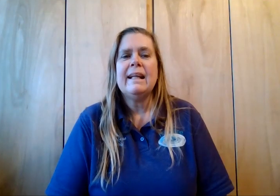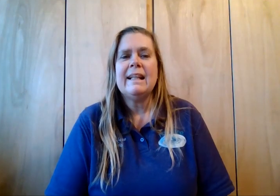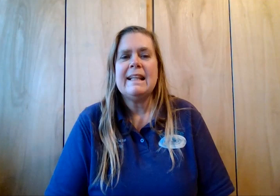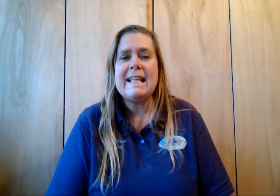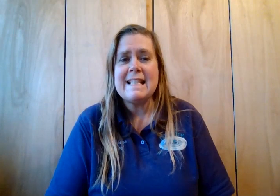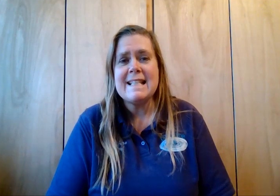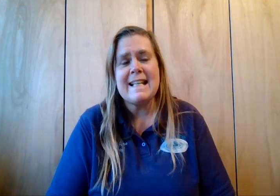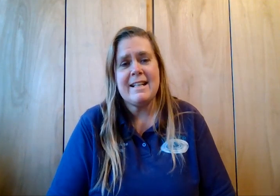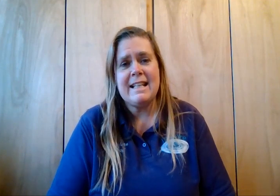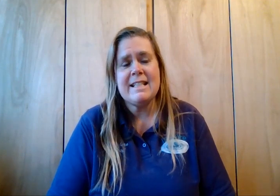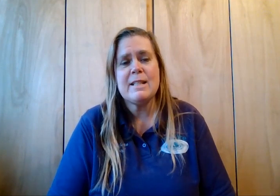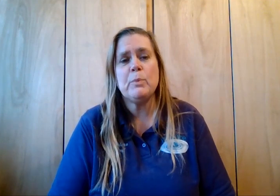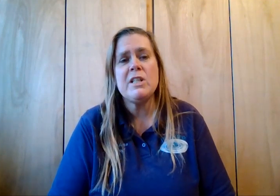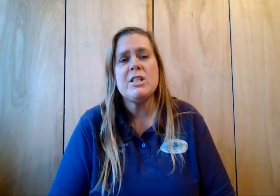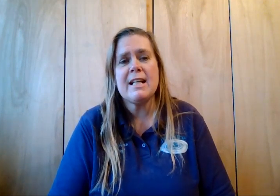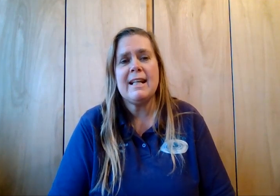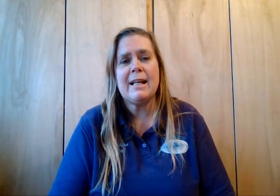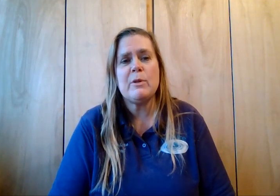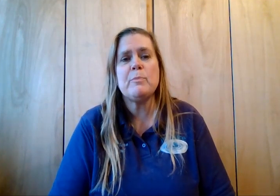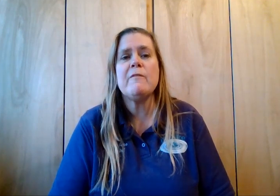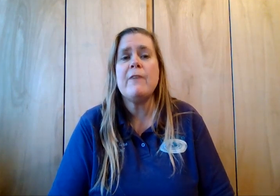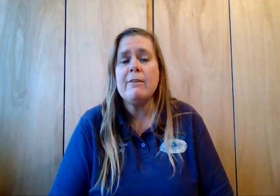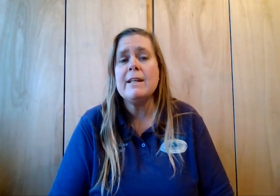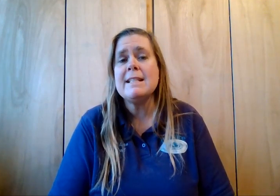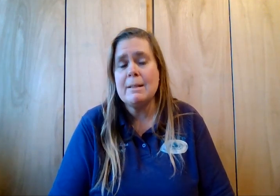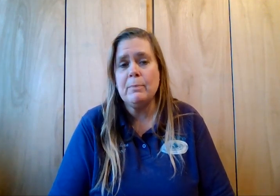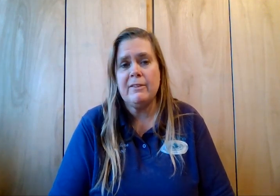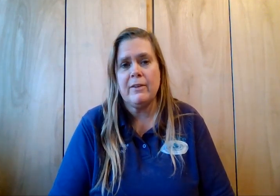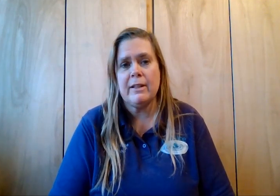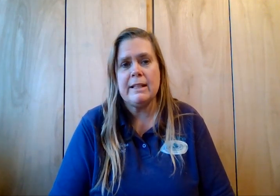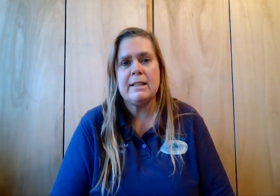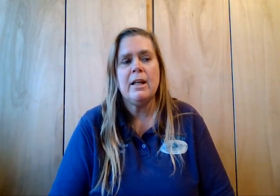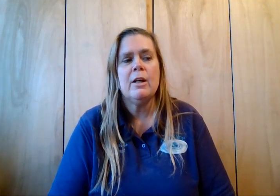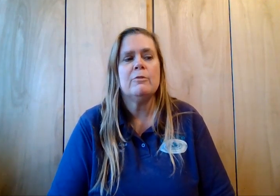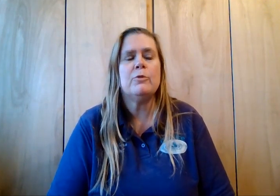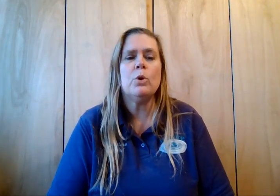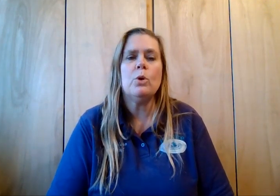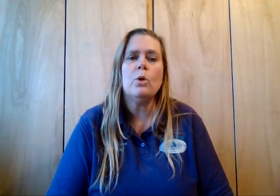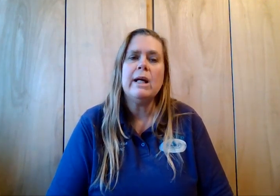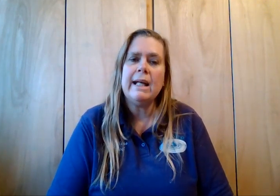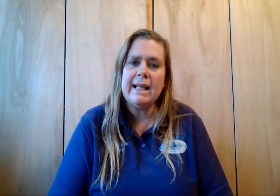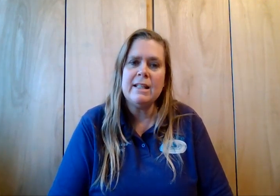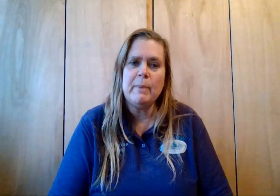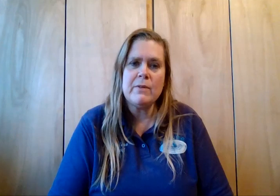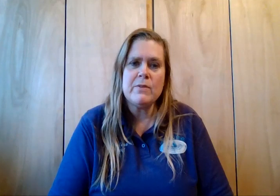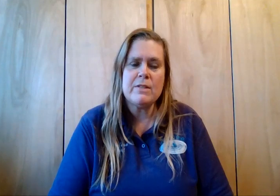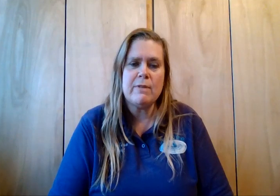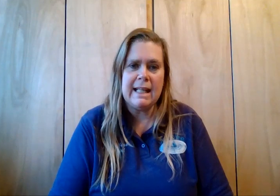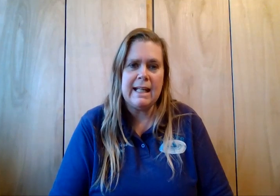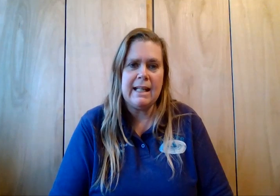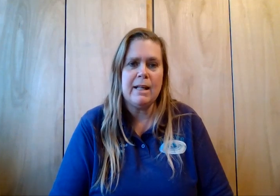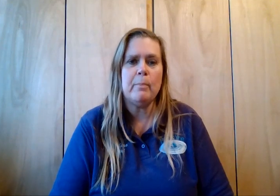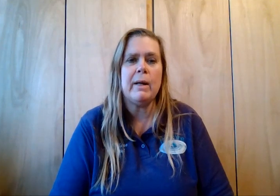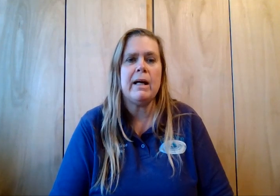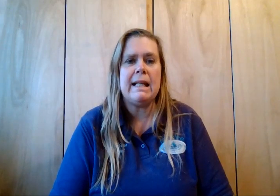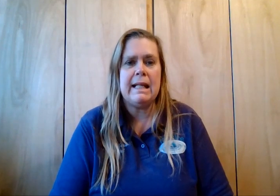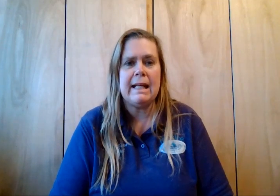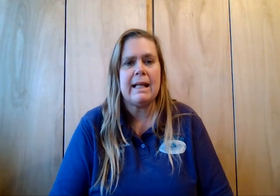These are the signs, British Sign Language, but very simplified, for Hear the Bells Ringing by Nick and